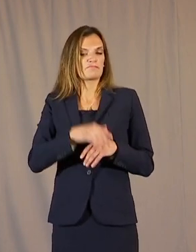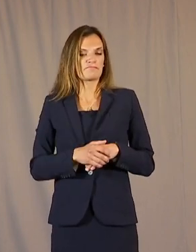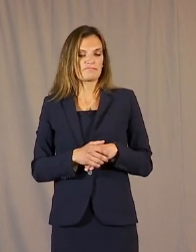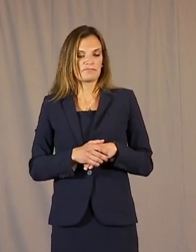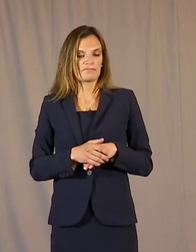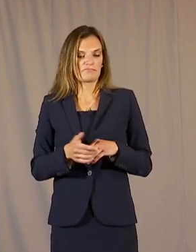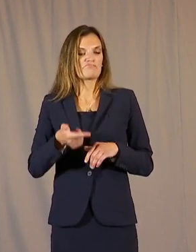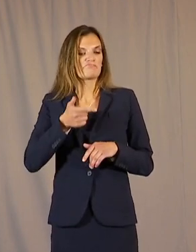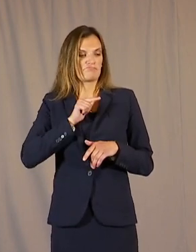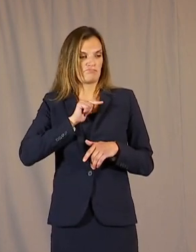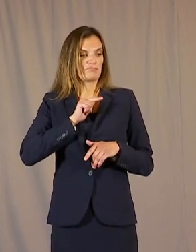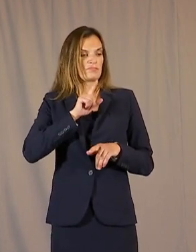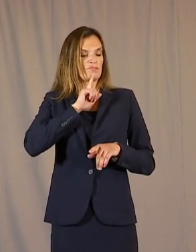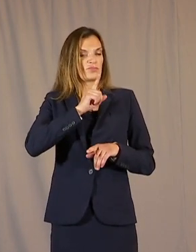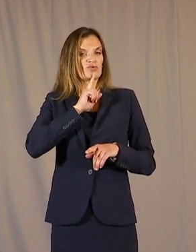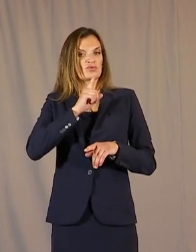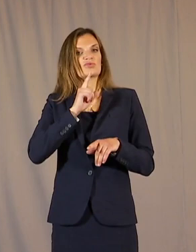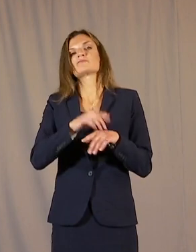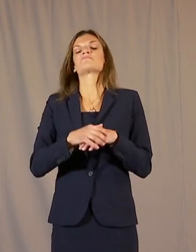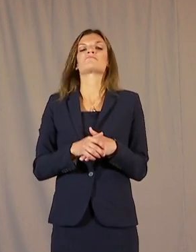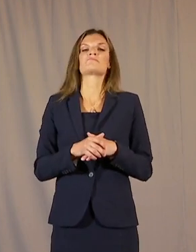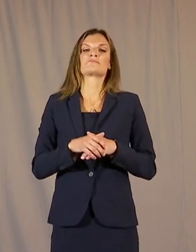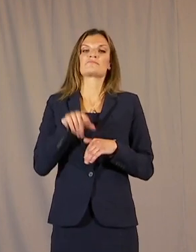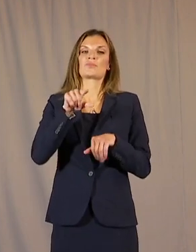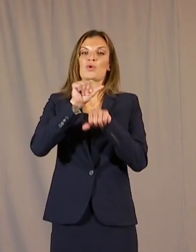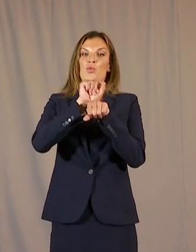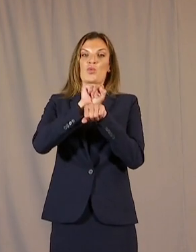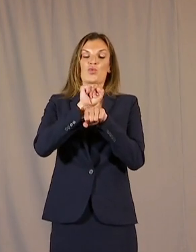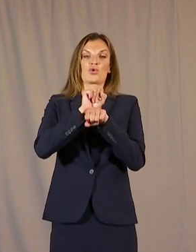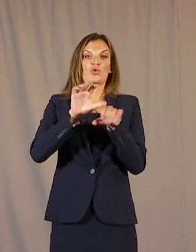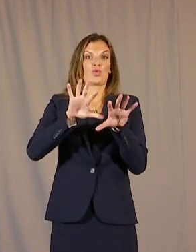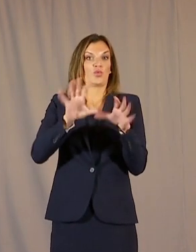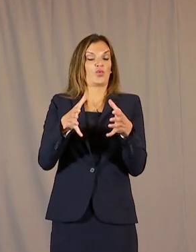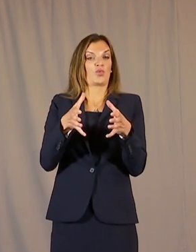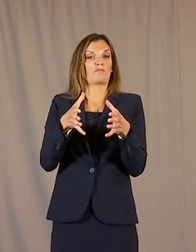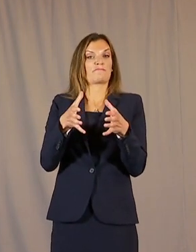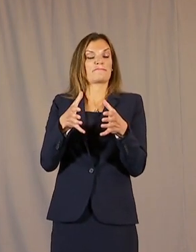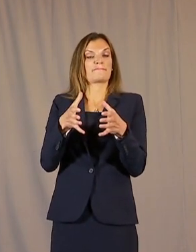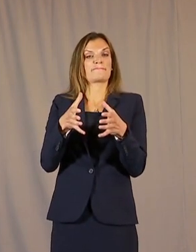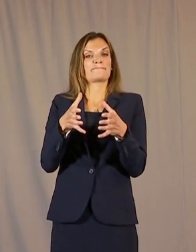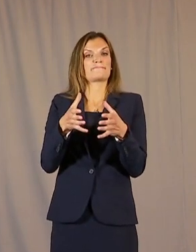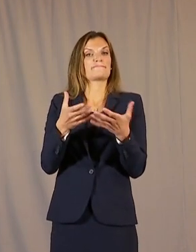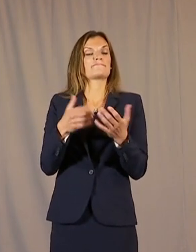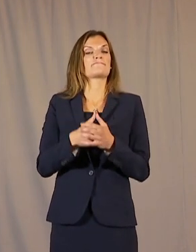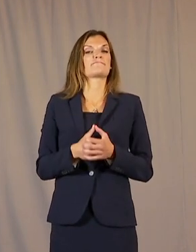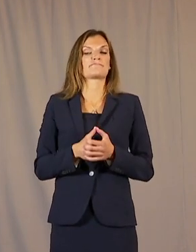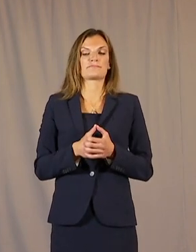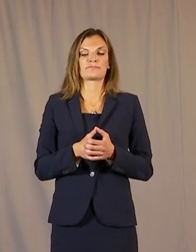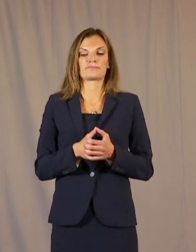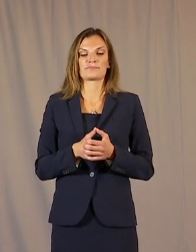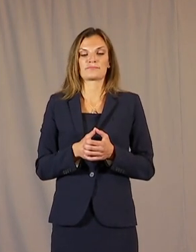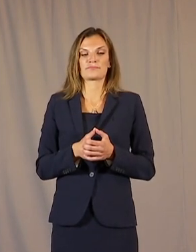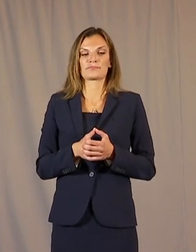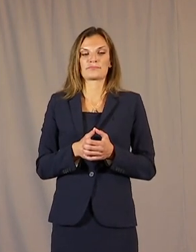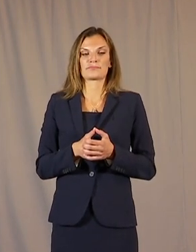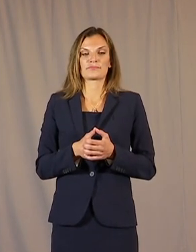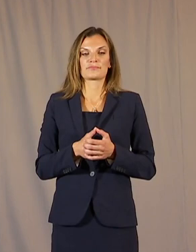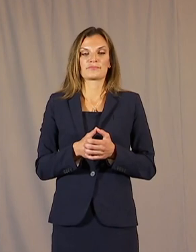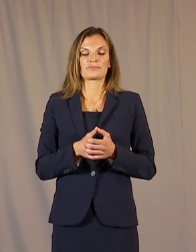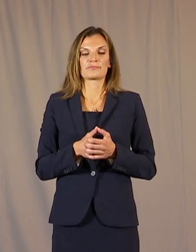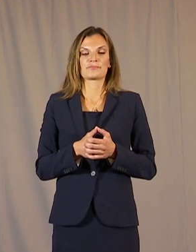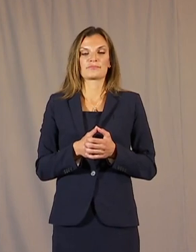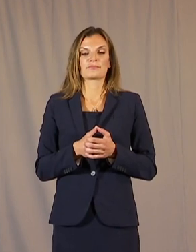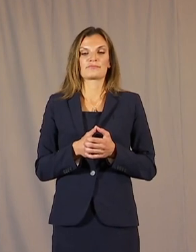Yes, so our work group did an excellent job bringing to us just the things that people